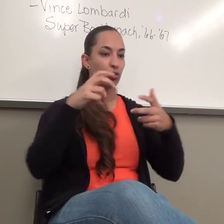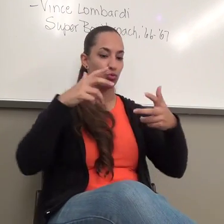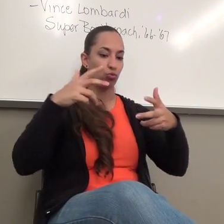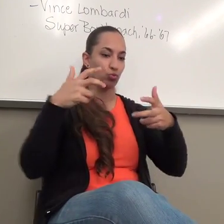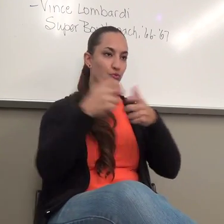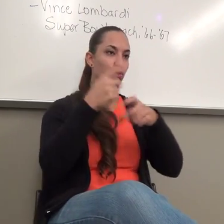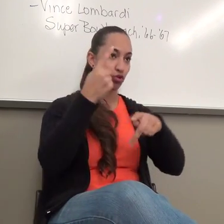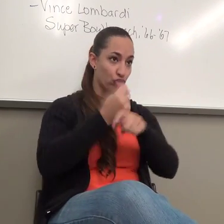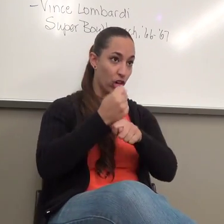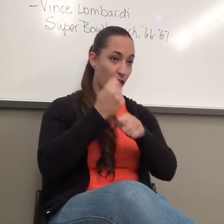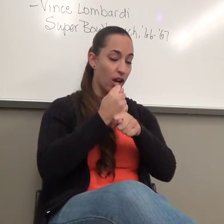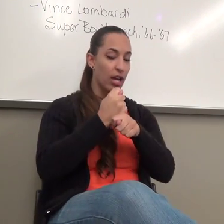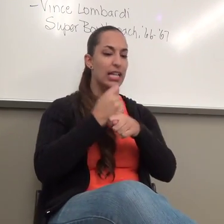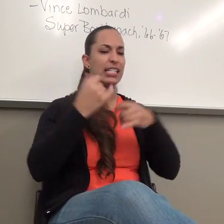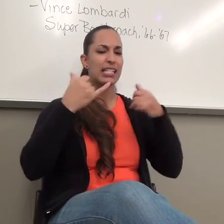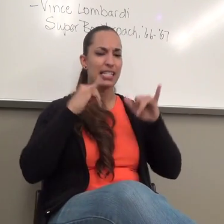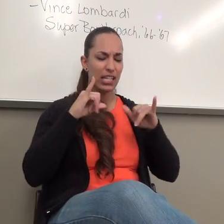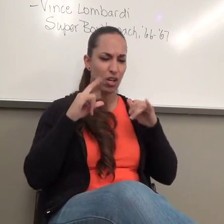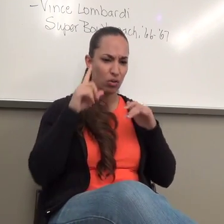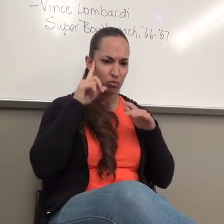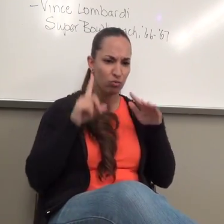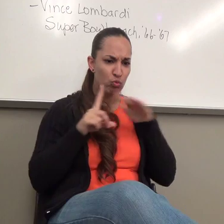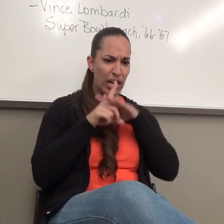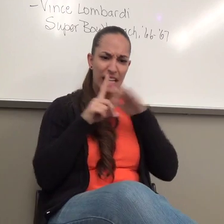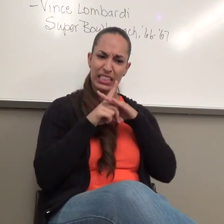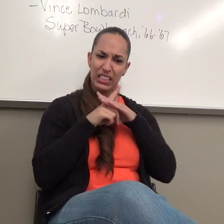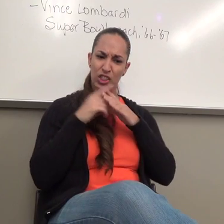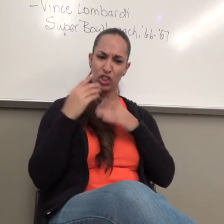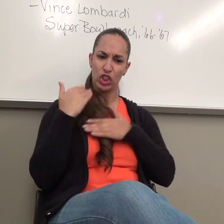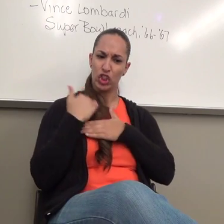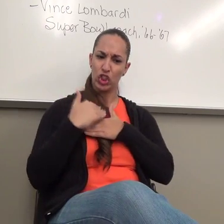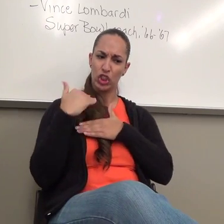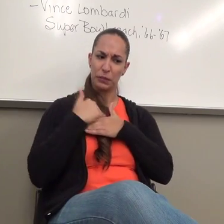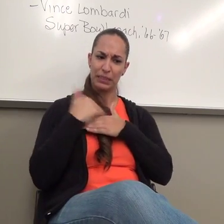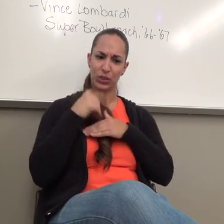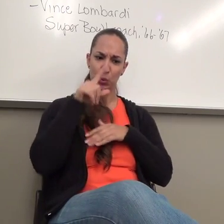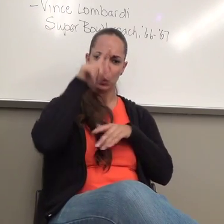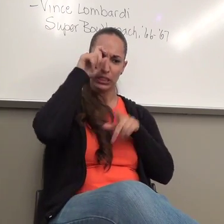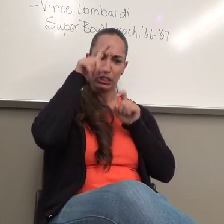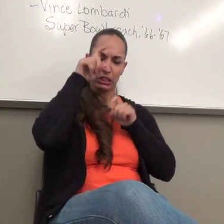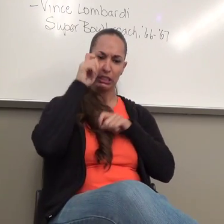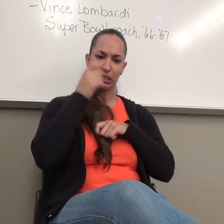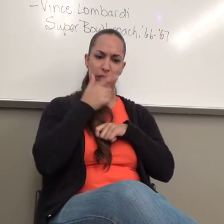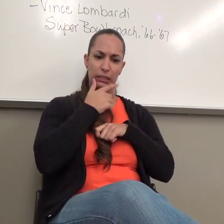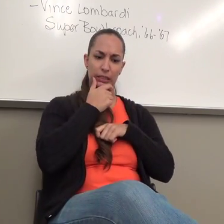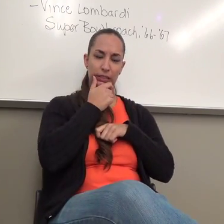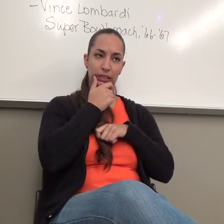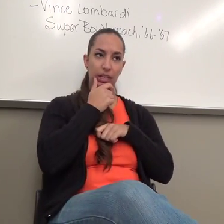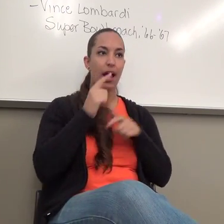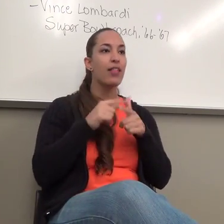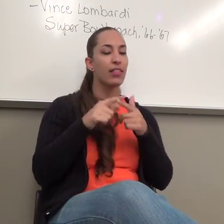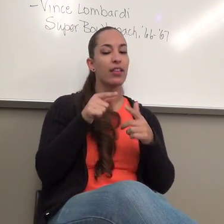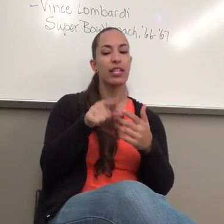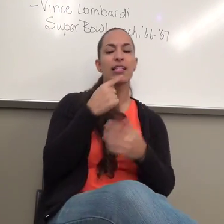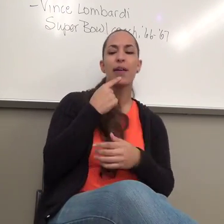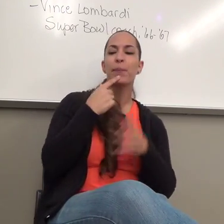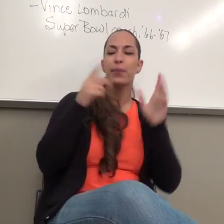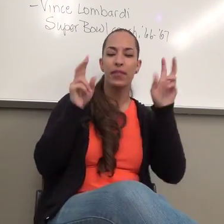disturbing questions. And then they're asking you, what's the point of this narrative? Okay,